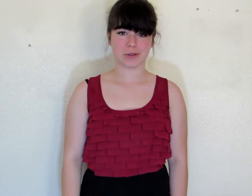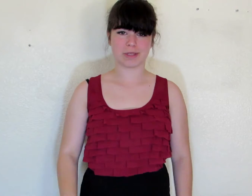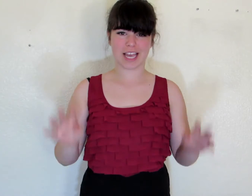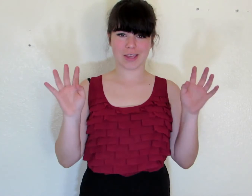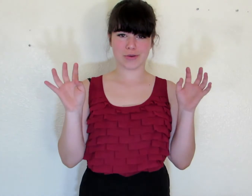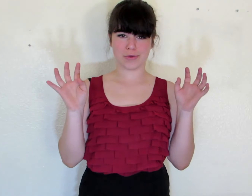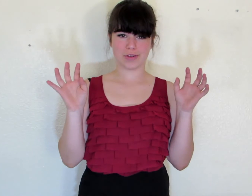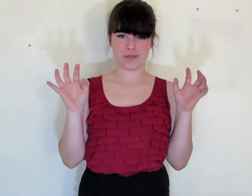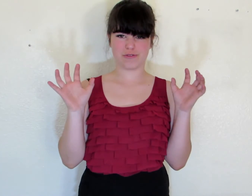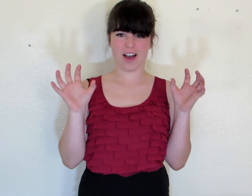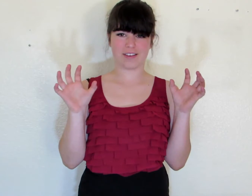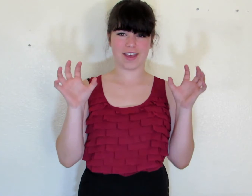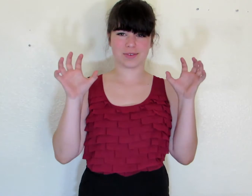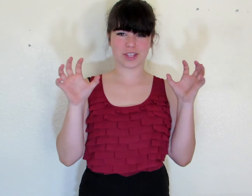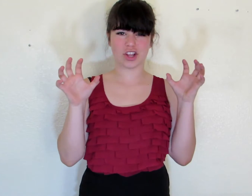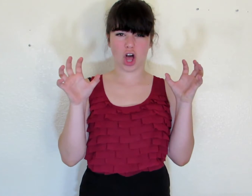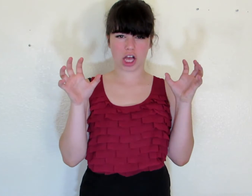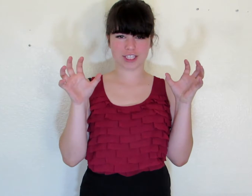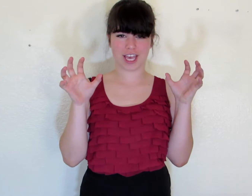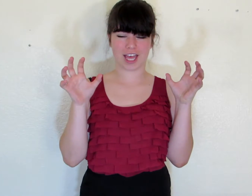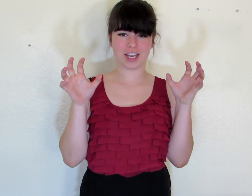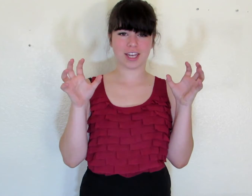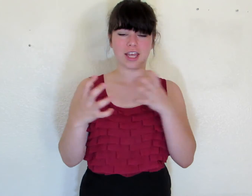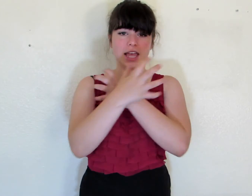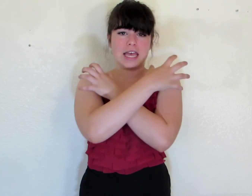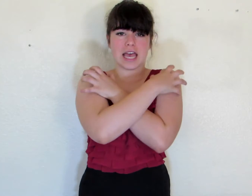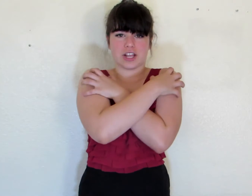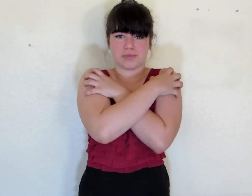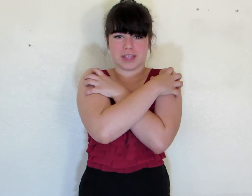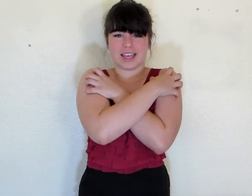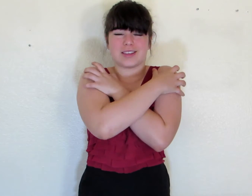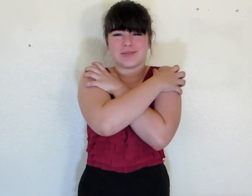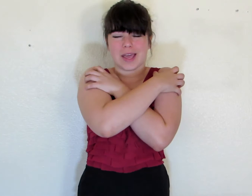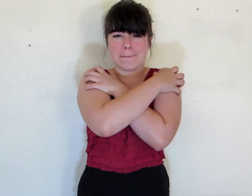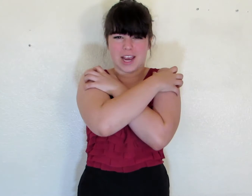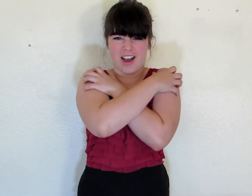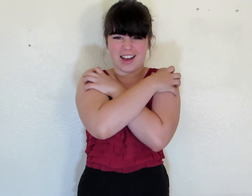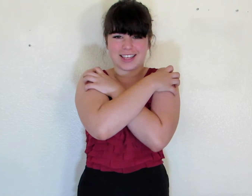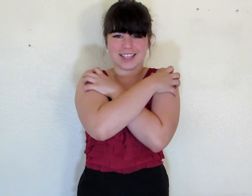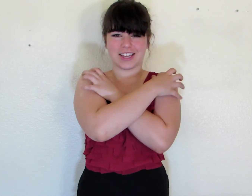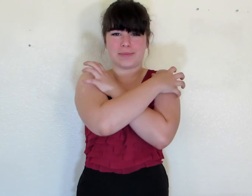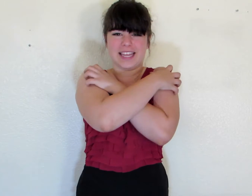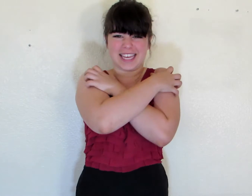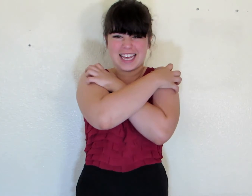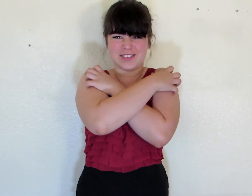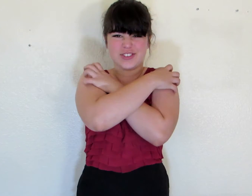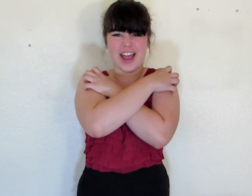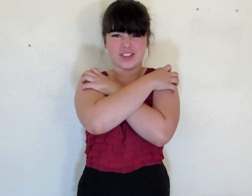be taking your 5 hand with the claws again, and you'll be like a bear hug. And you'll be kind of